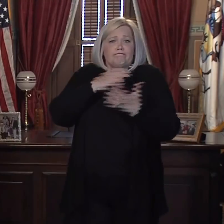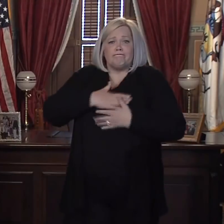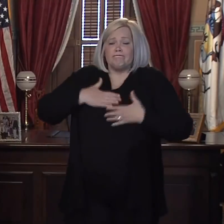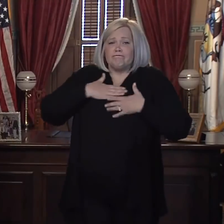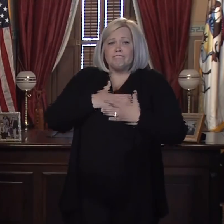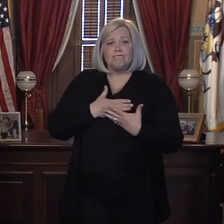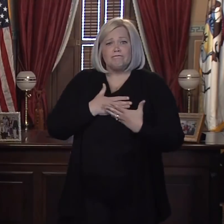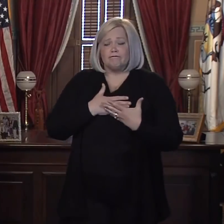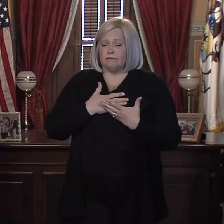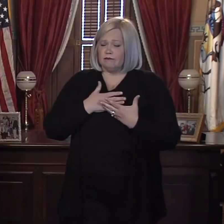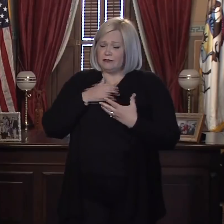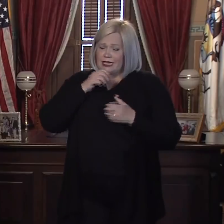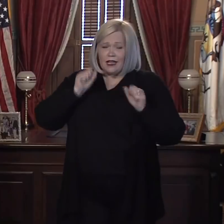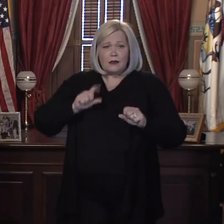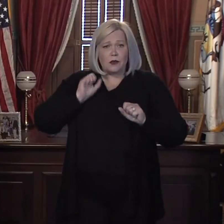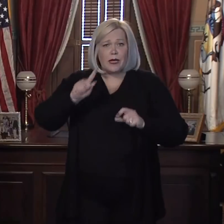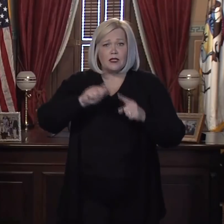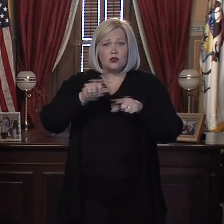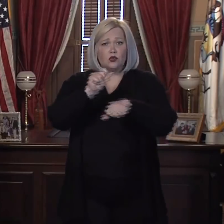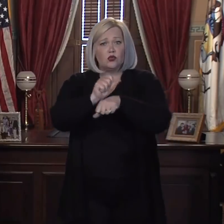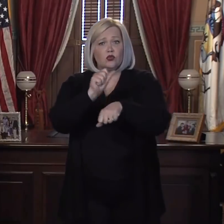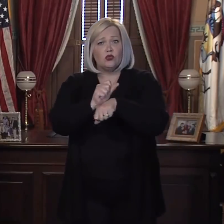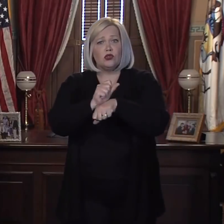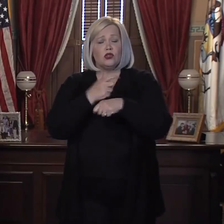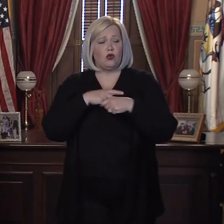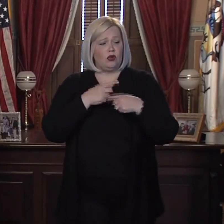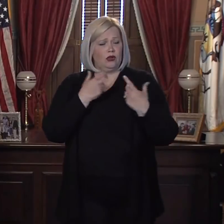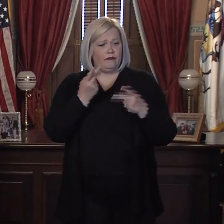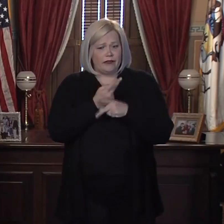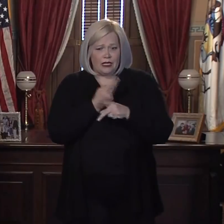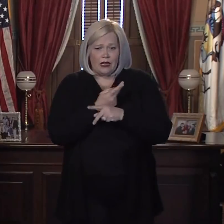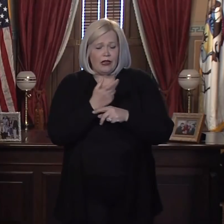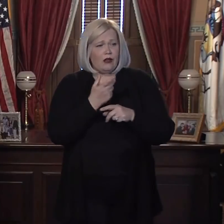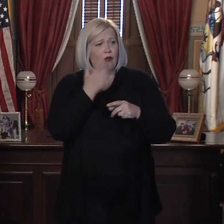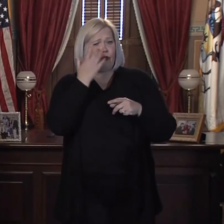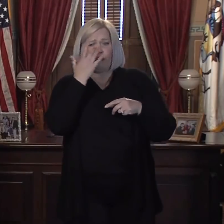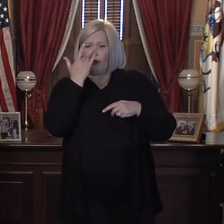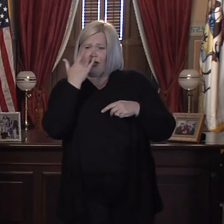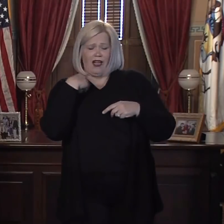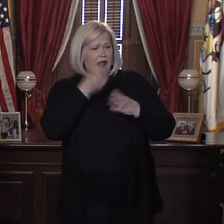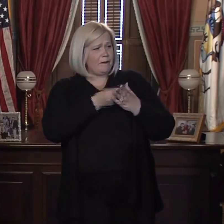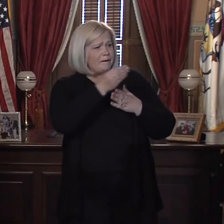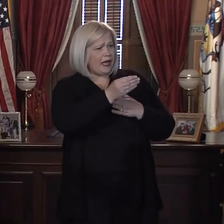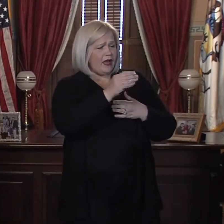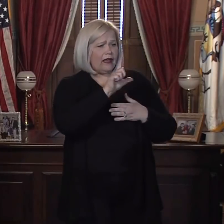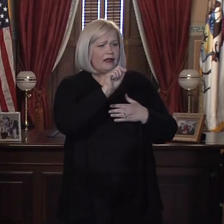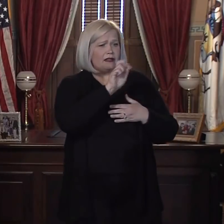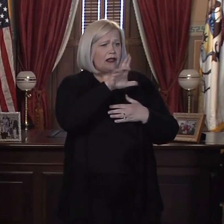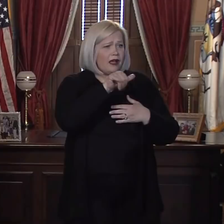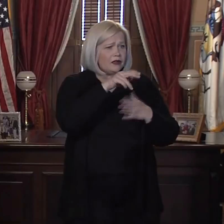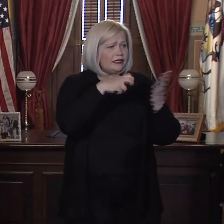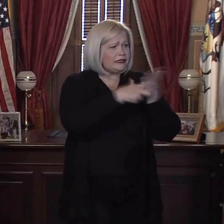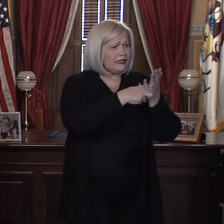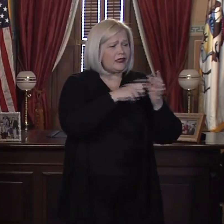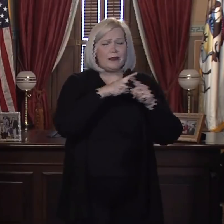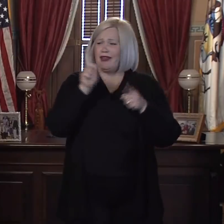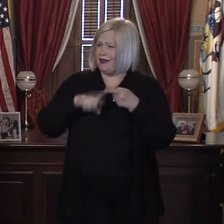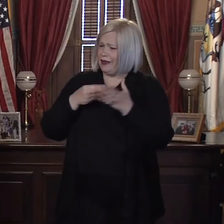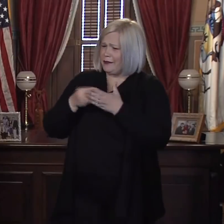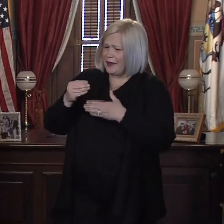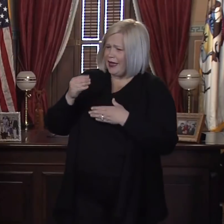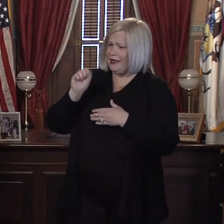stress of not being at work, or the confusion of just trying to figure out why you can buy a lottery ticket and not seeds. I get it. It's